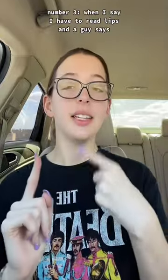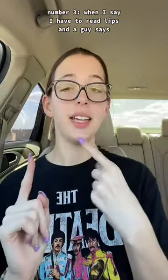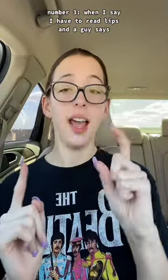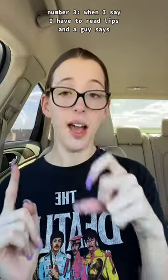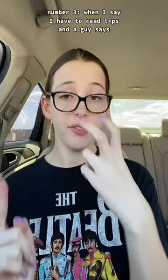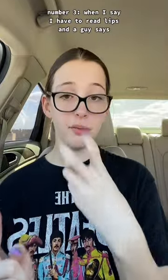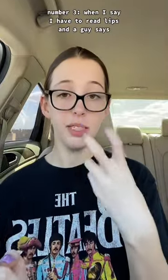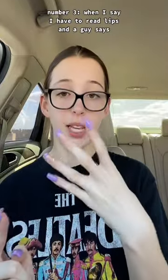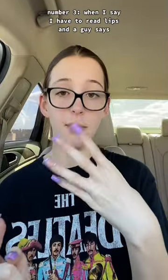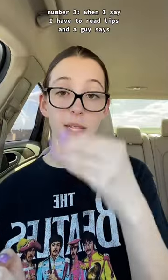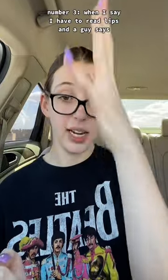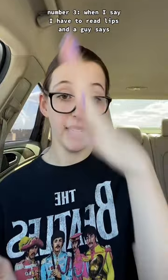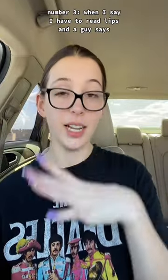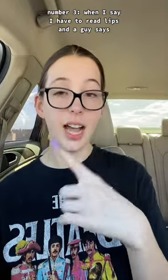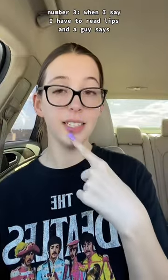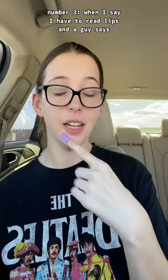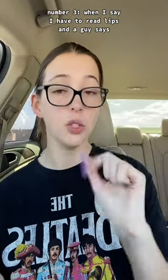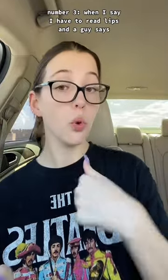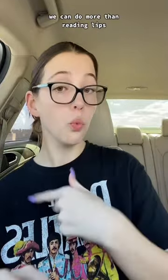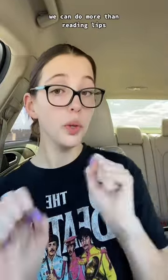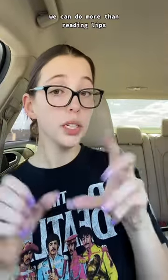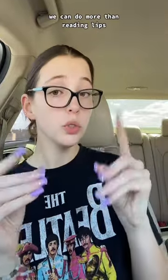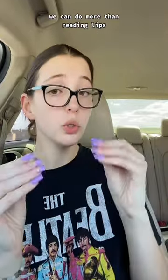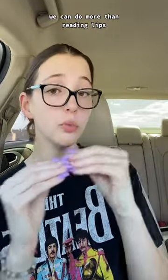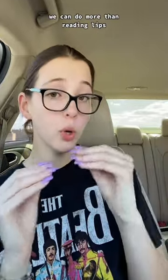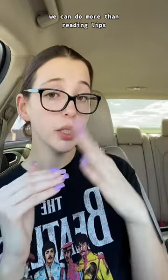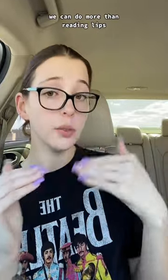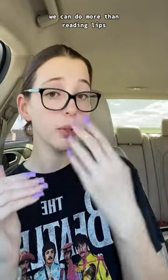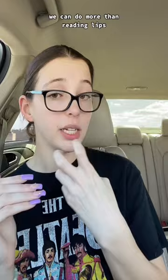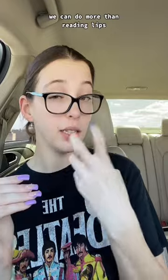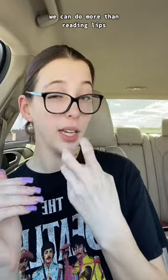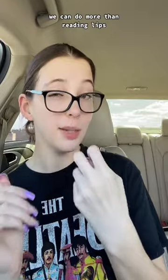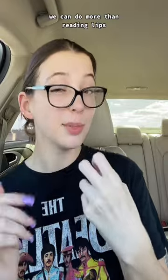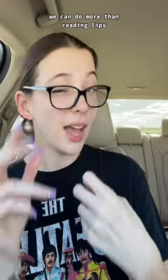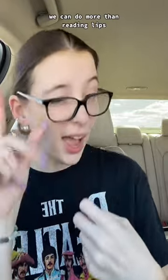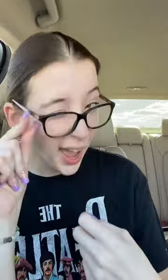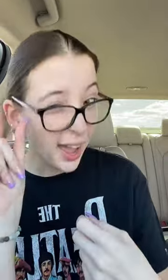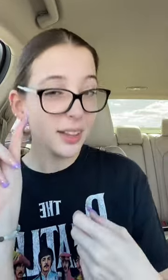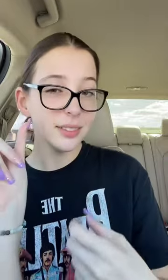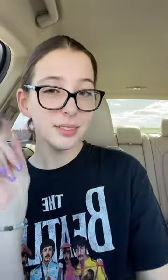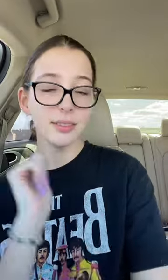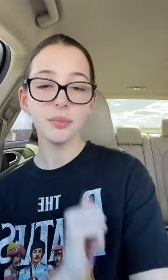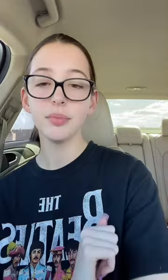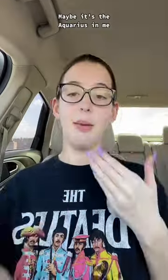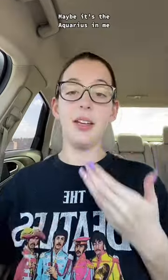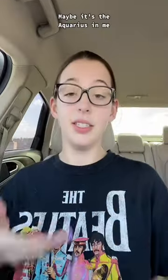say I have to read lips and a guy says, we can do more than reading lips. Maybe it's the